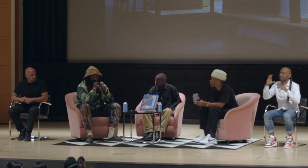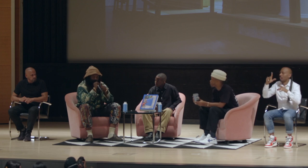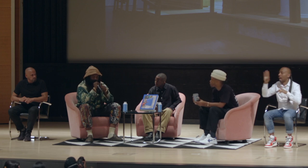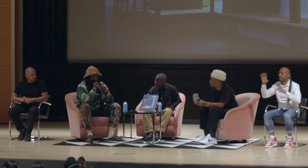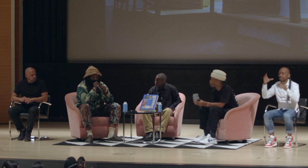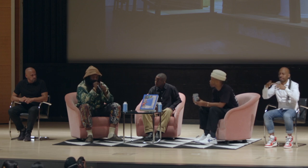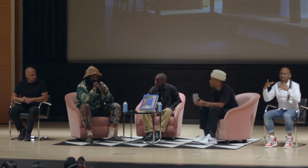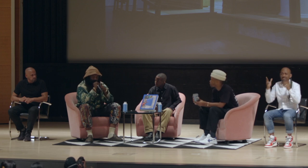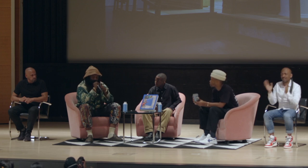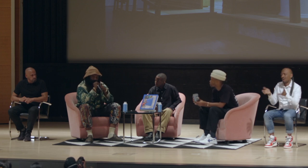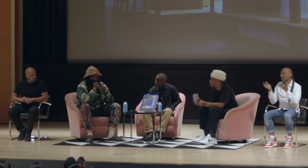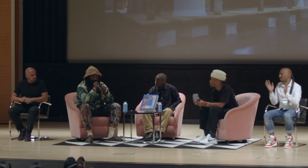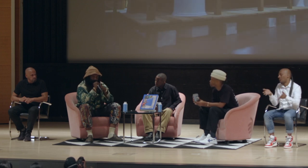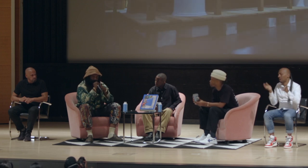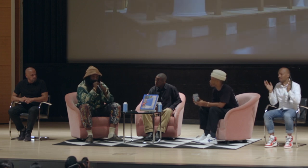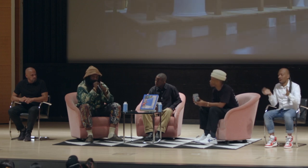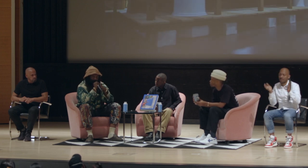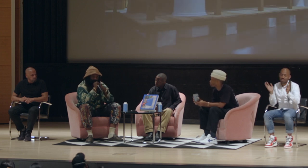talking. And